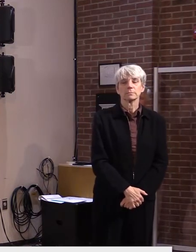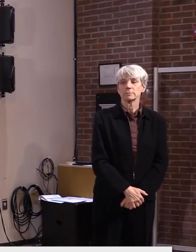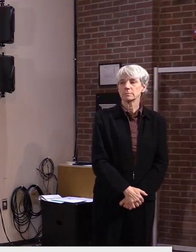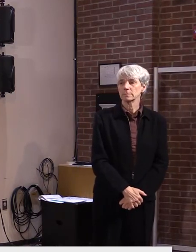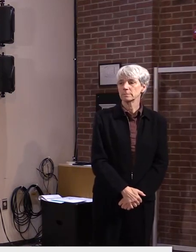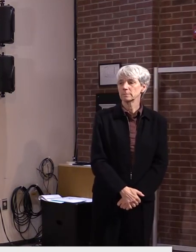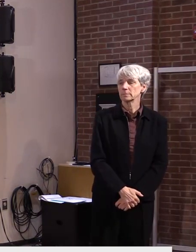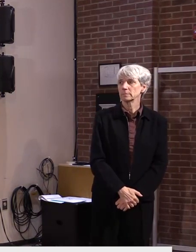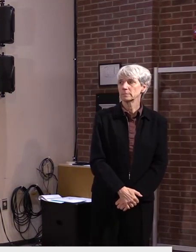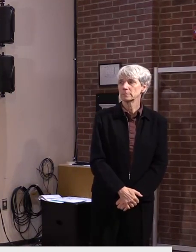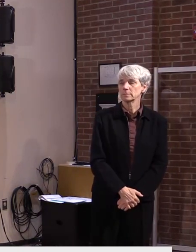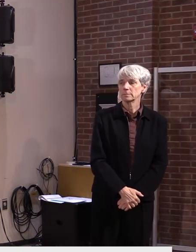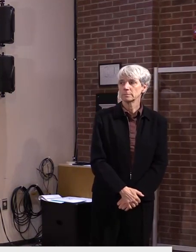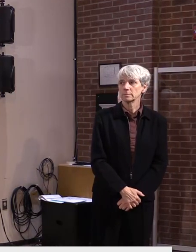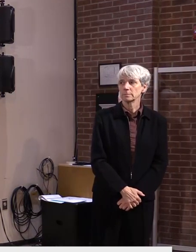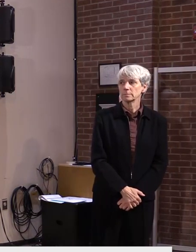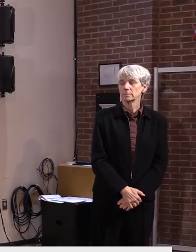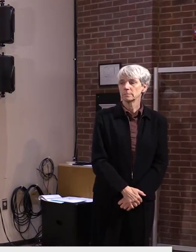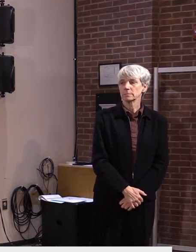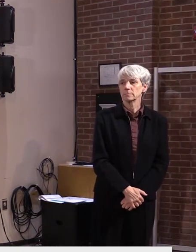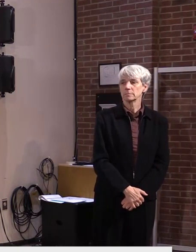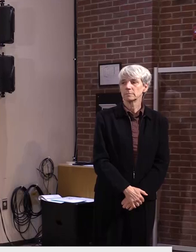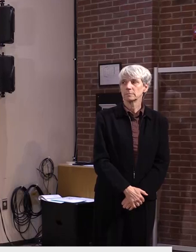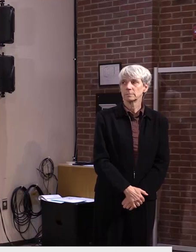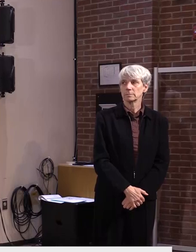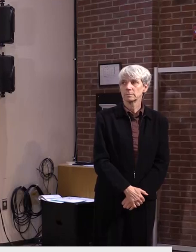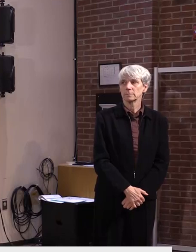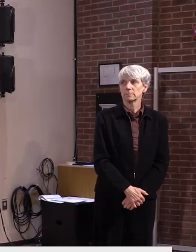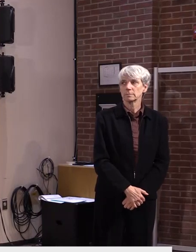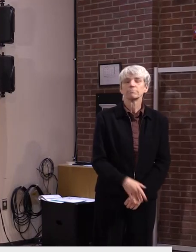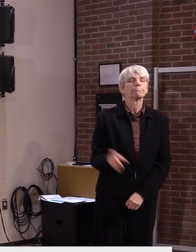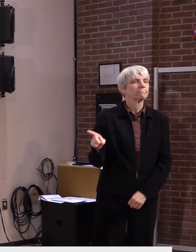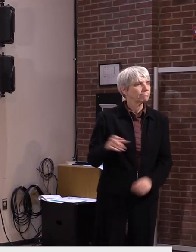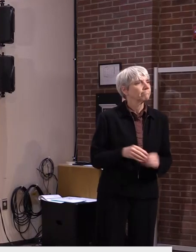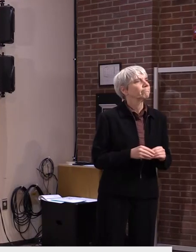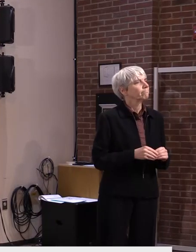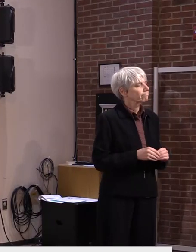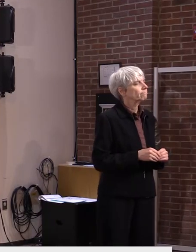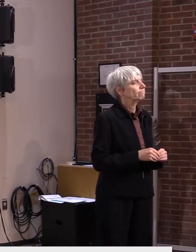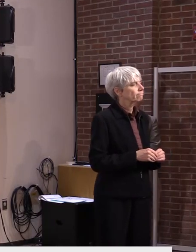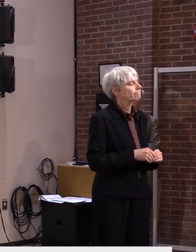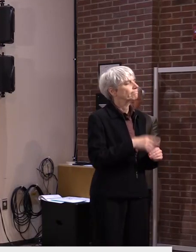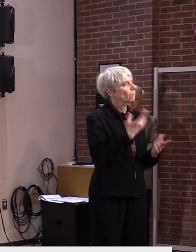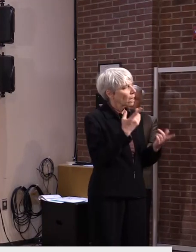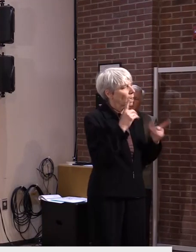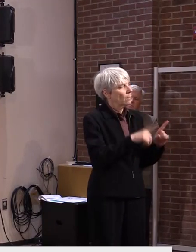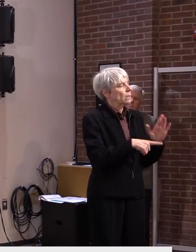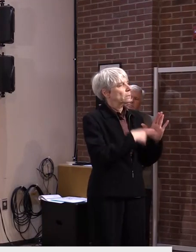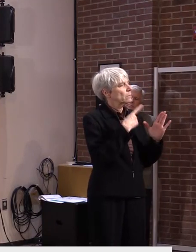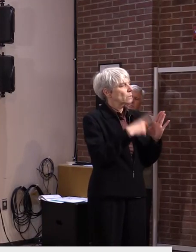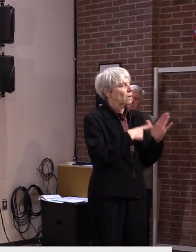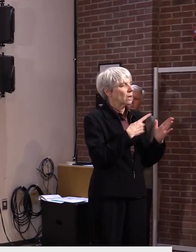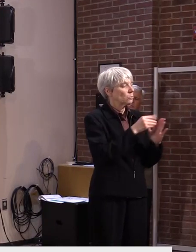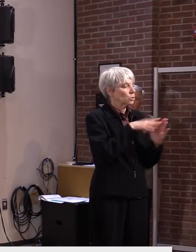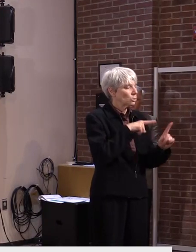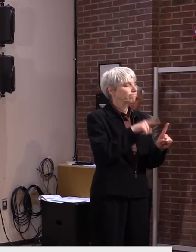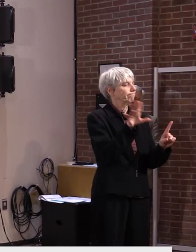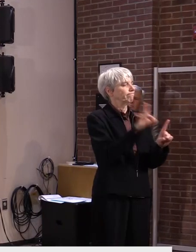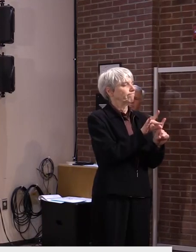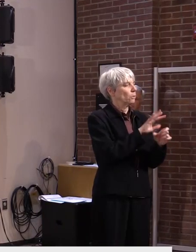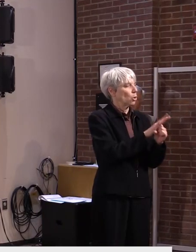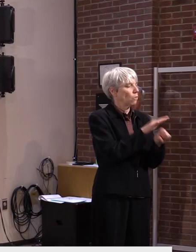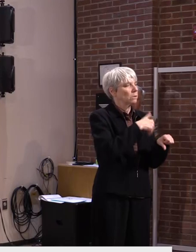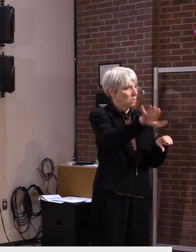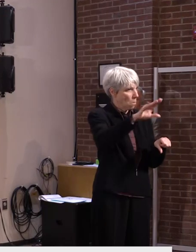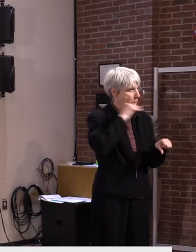Yeah, I think, Stuart, the where we've seen sort of repeated issues where students are in quarantine and their education has been disrupted, and